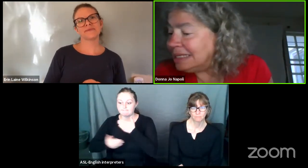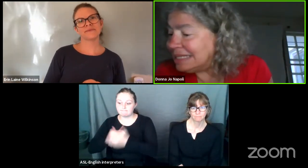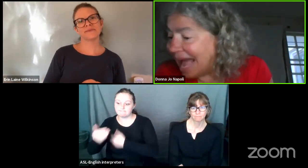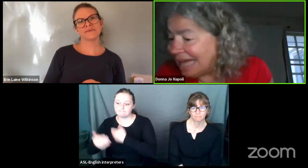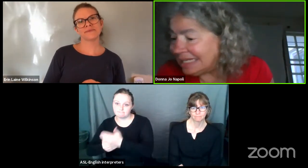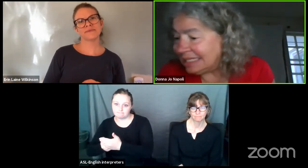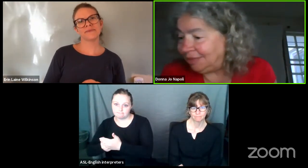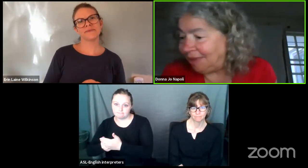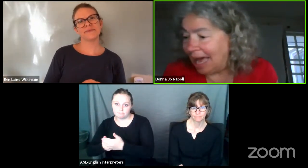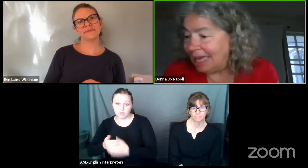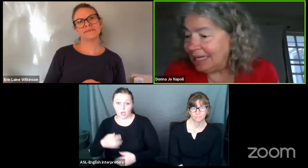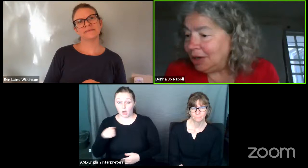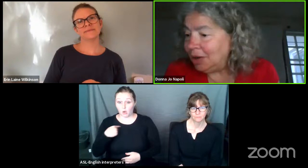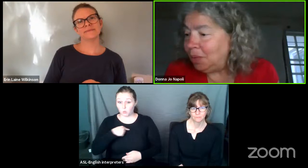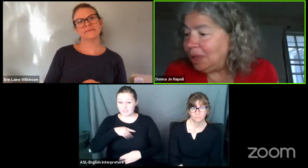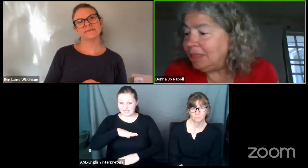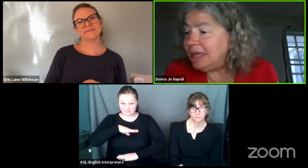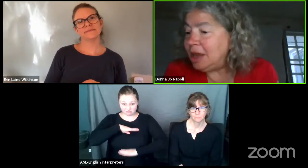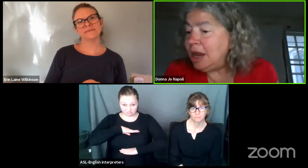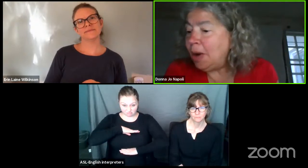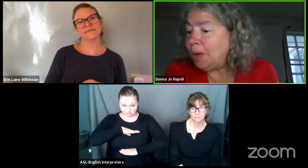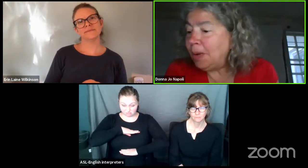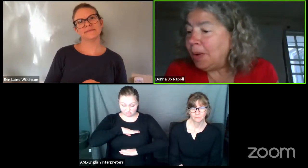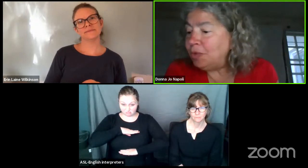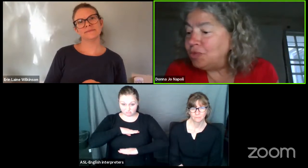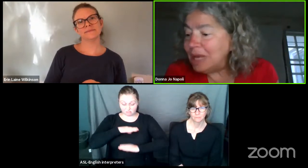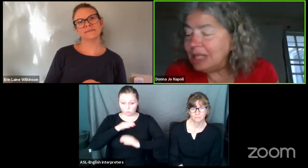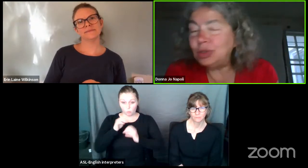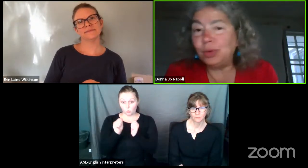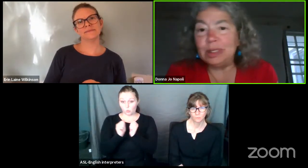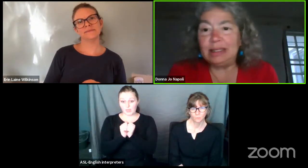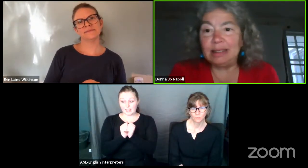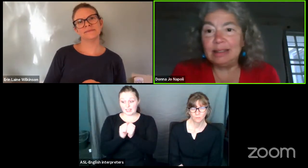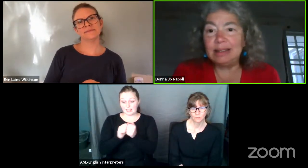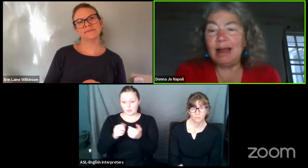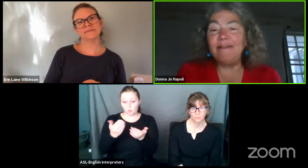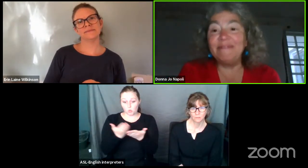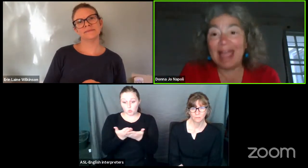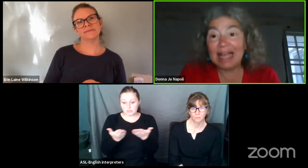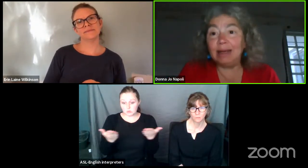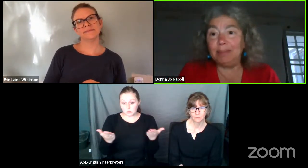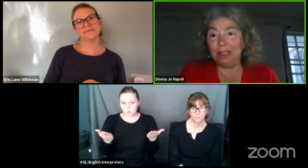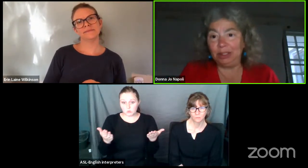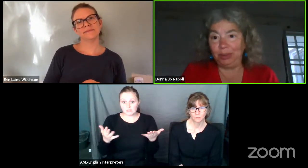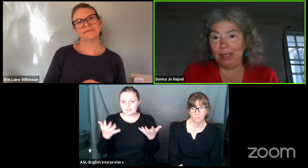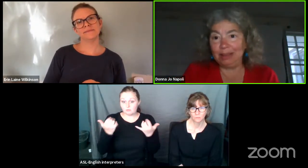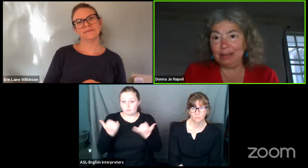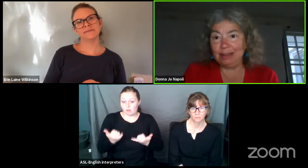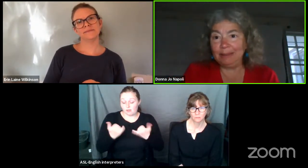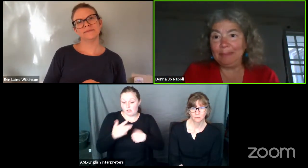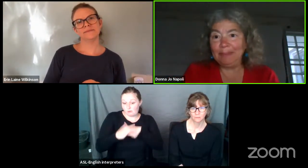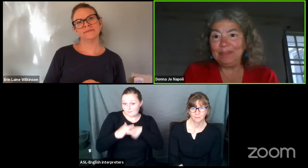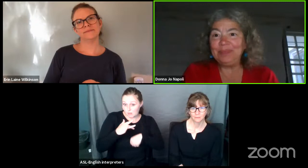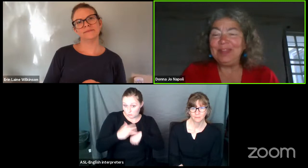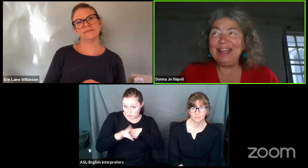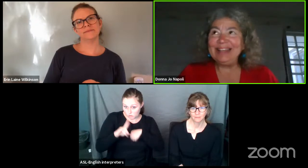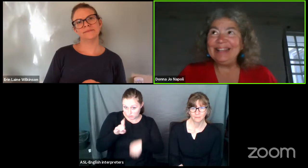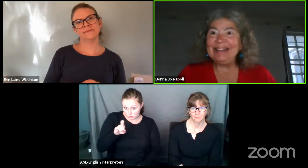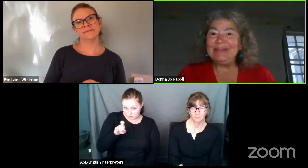Are we satisfied with the resources available to us?